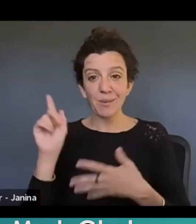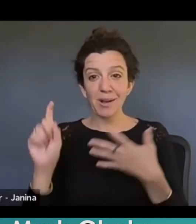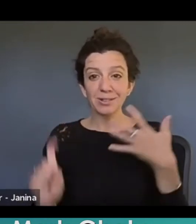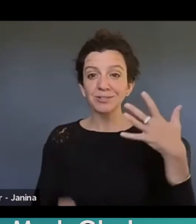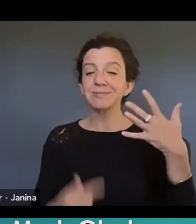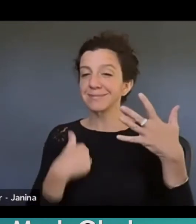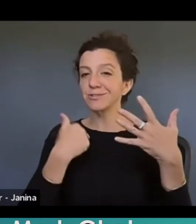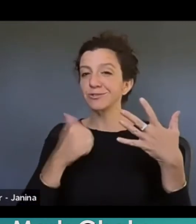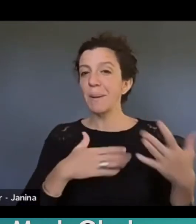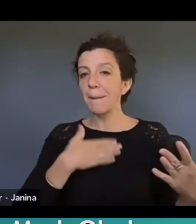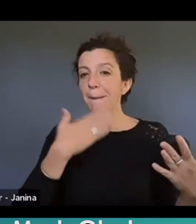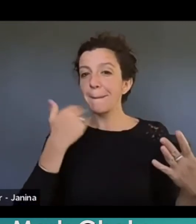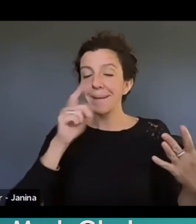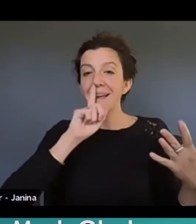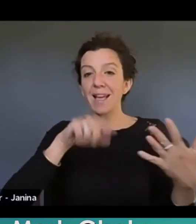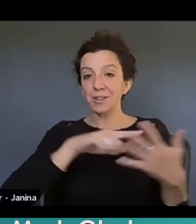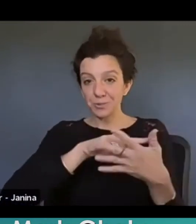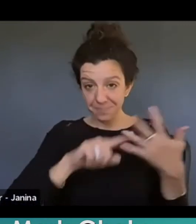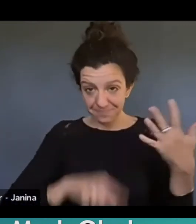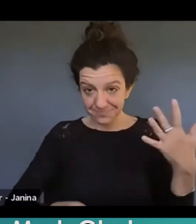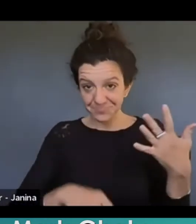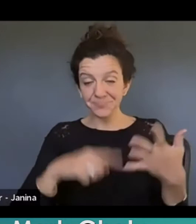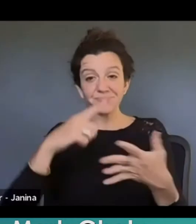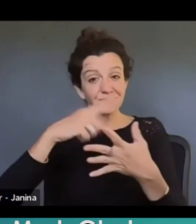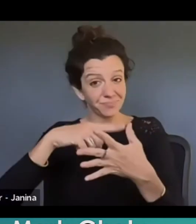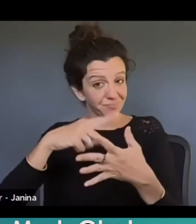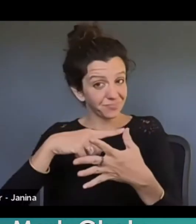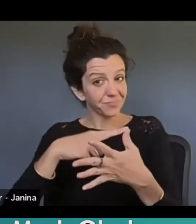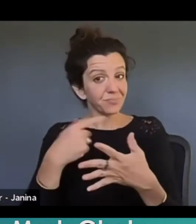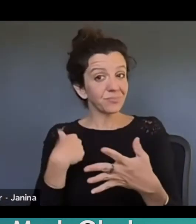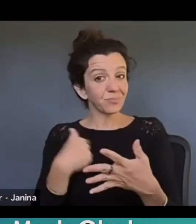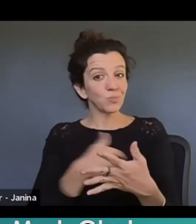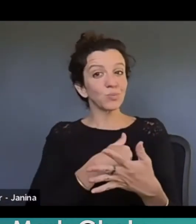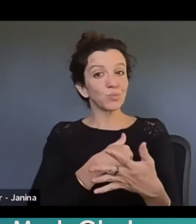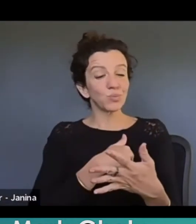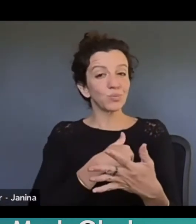them. First off, the